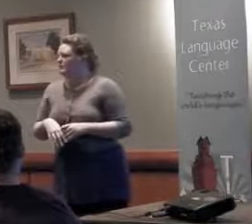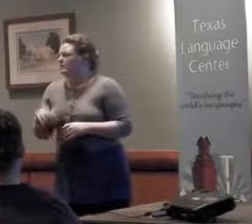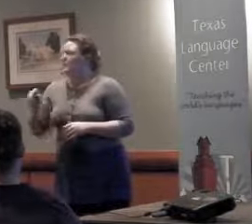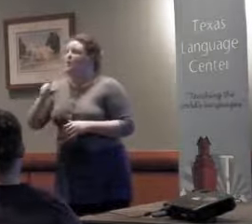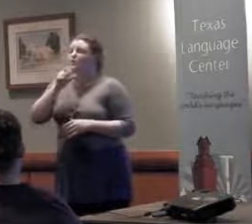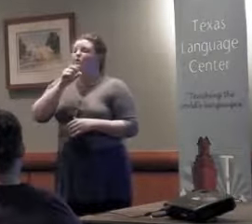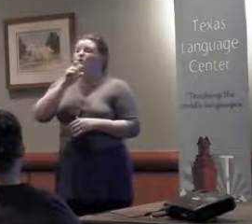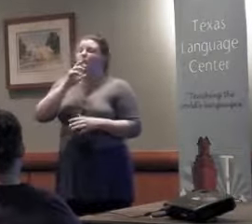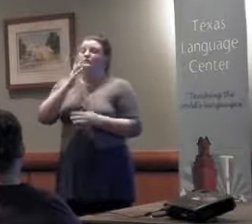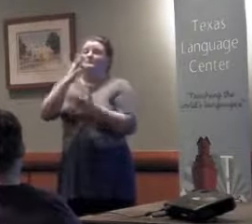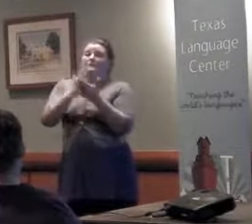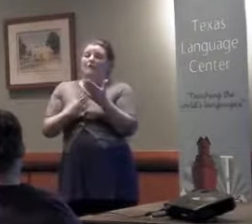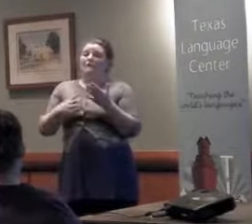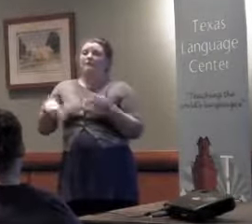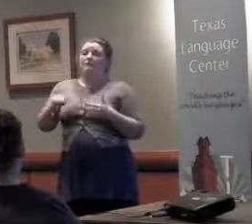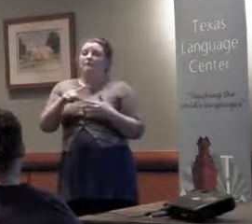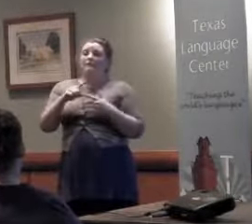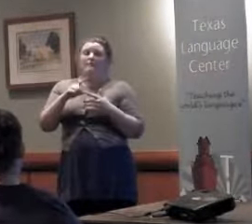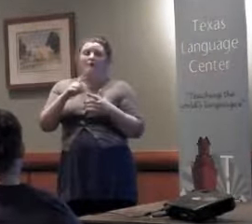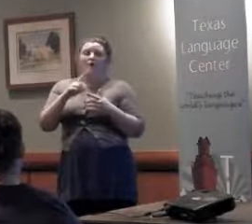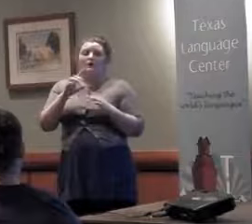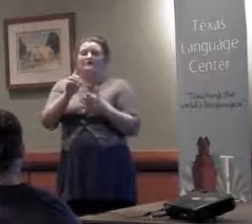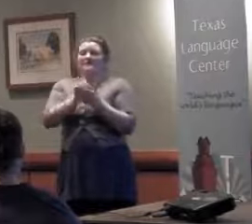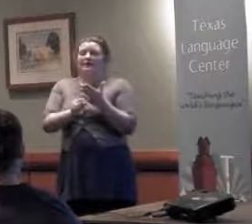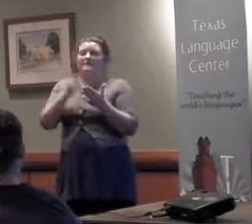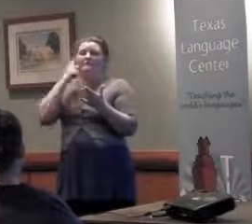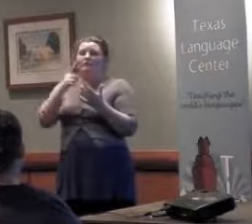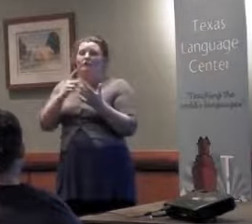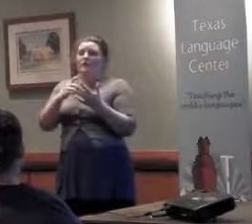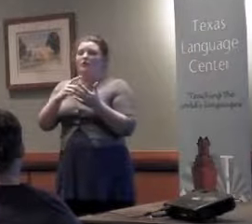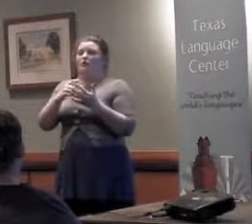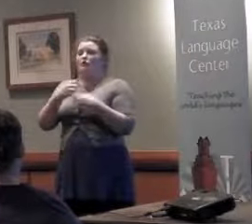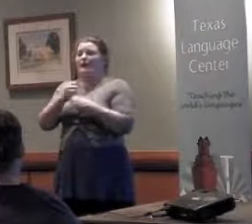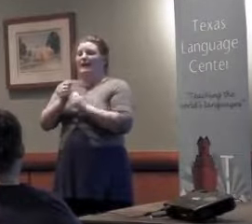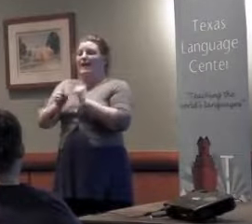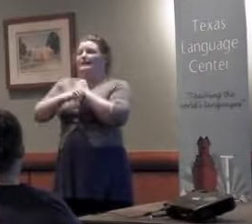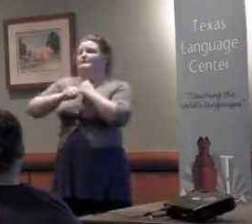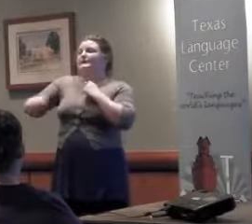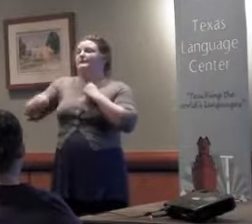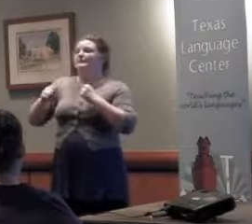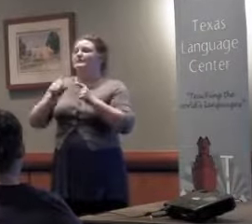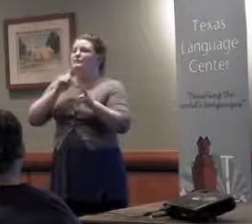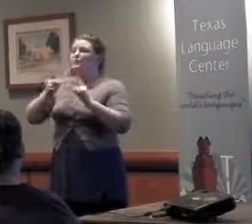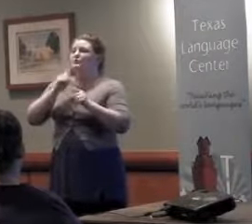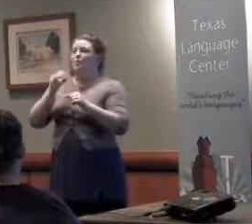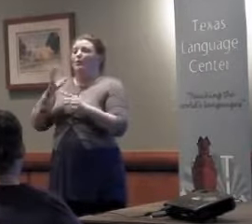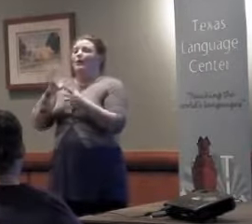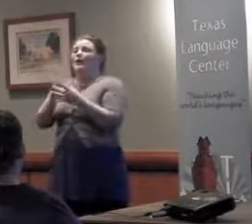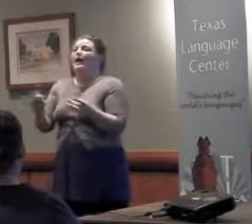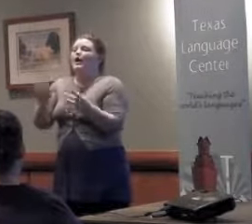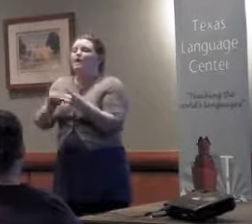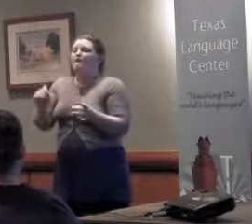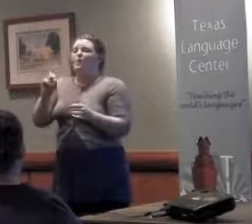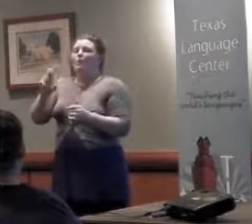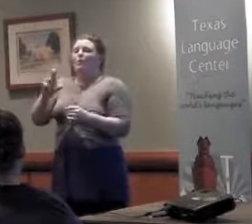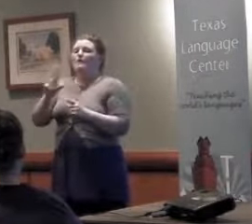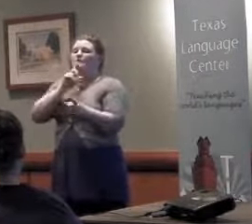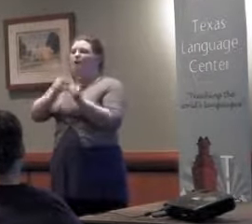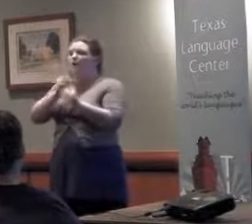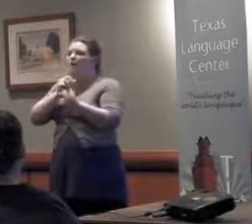Some of them are designed for creation of extended discourse, so a narrative or a dialogue. There are lots